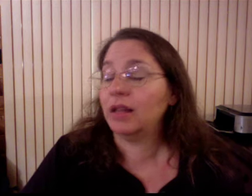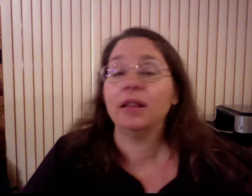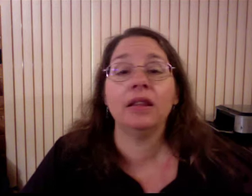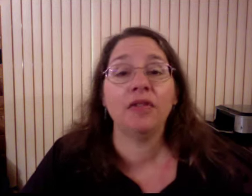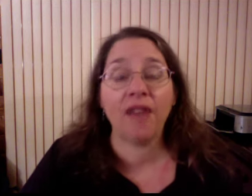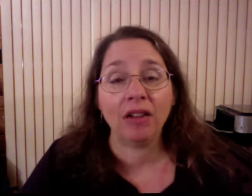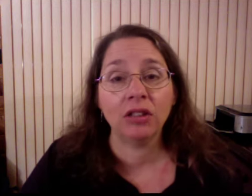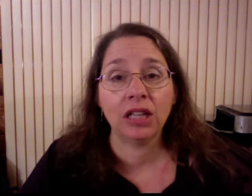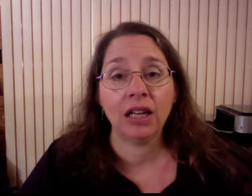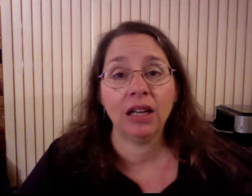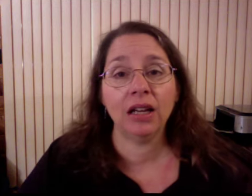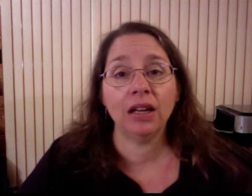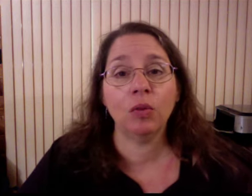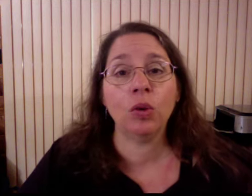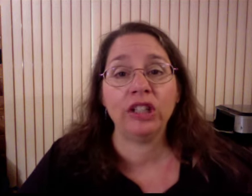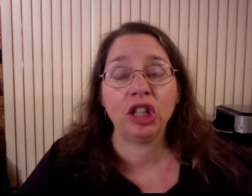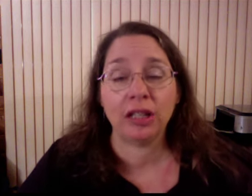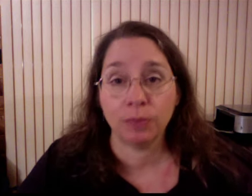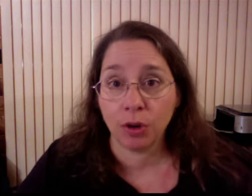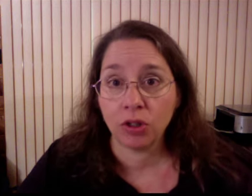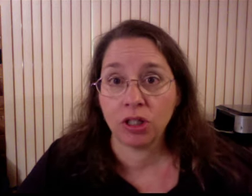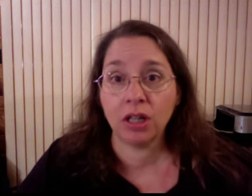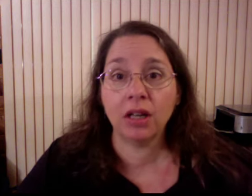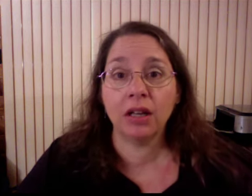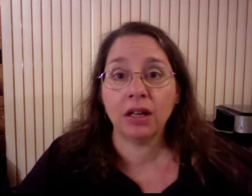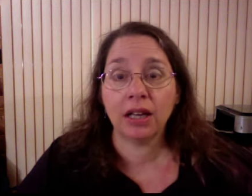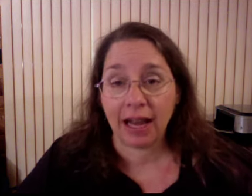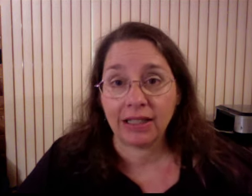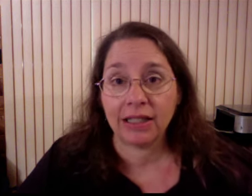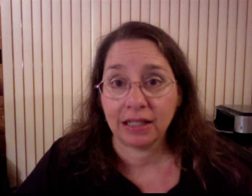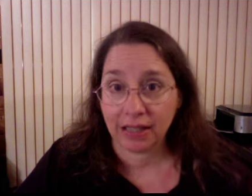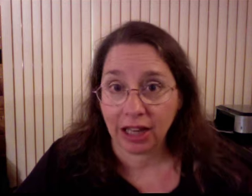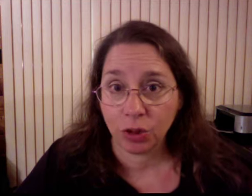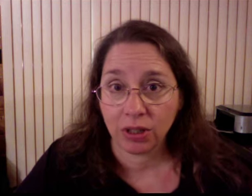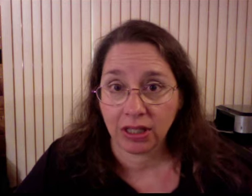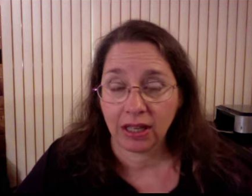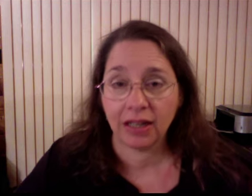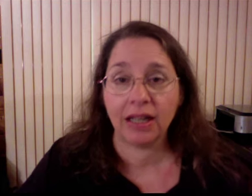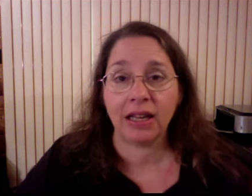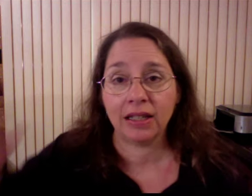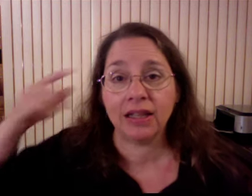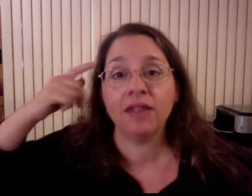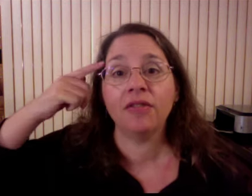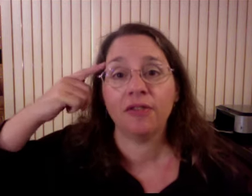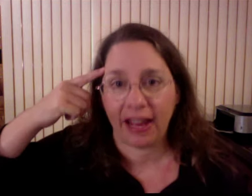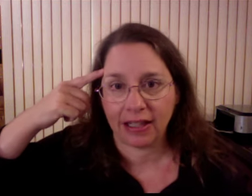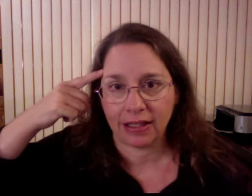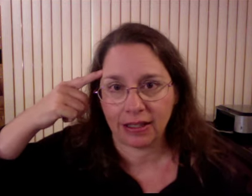the faculty which is most connected to sexual sin is fantasy.